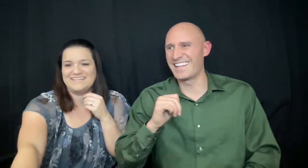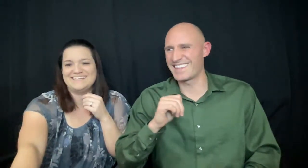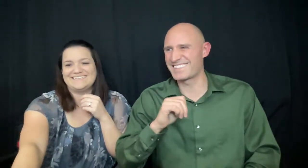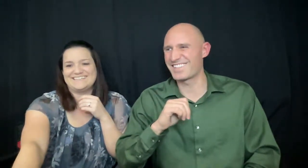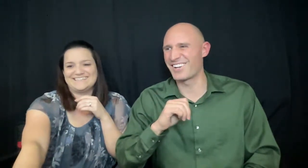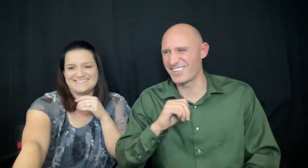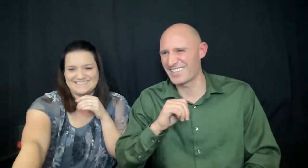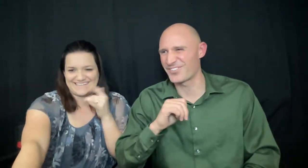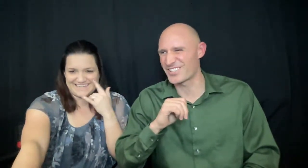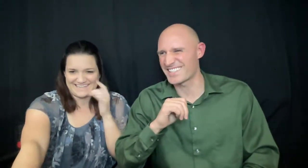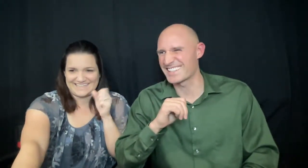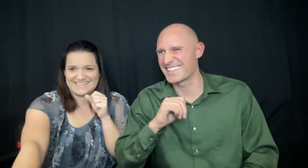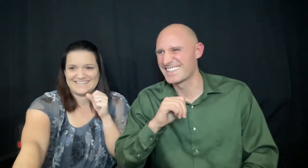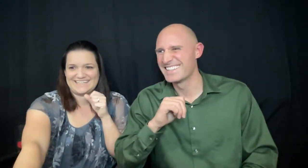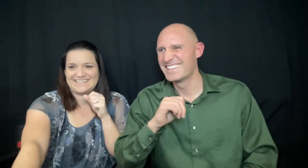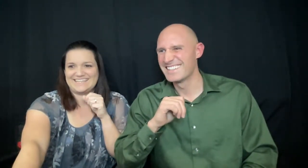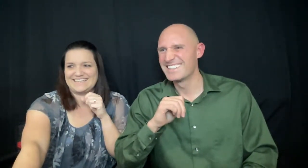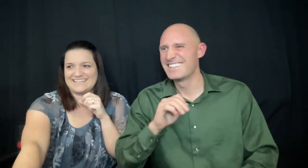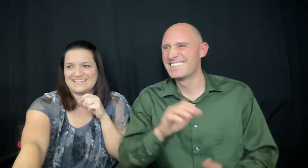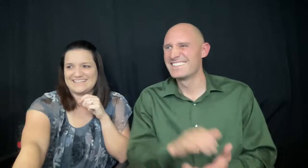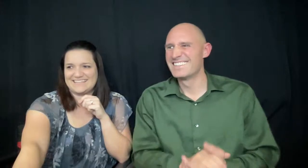think so, unfortunately.